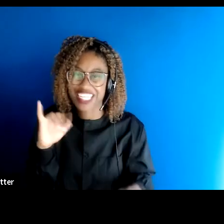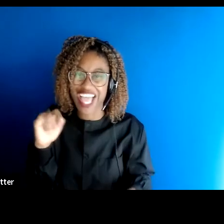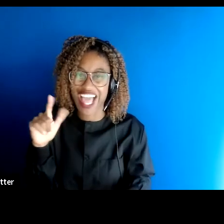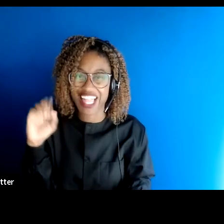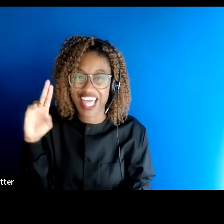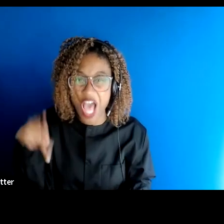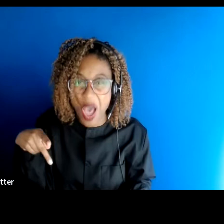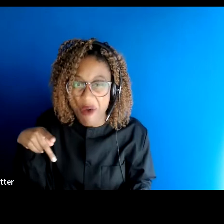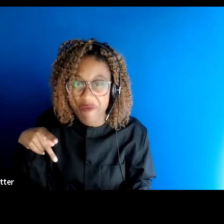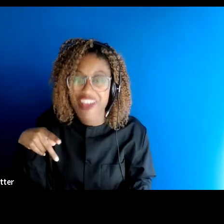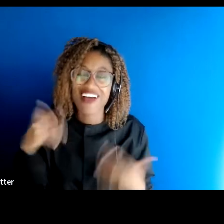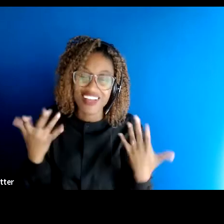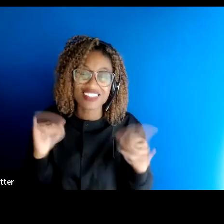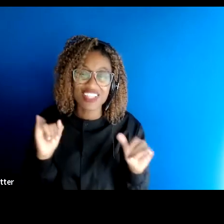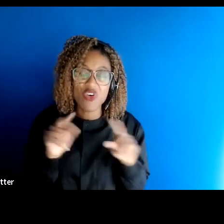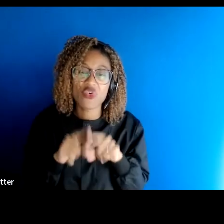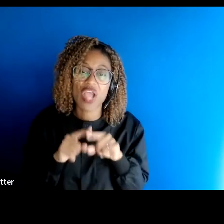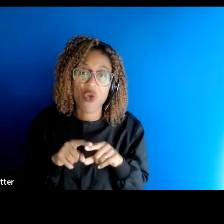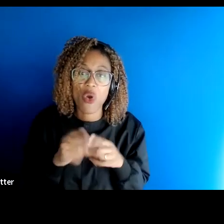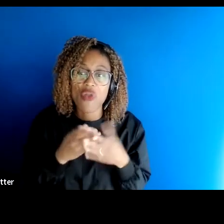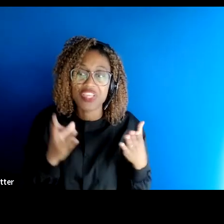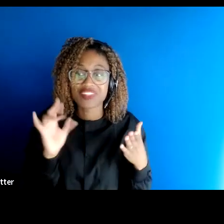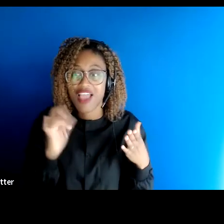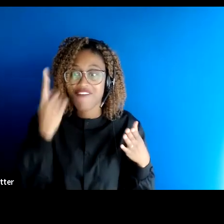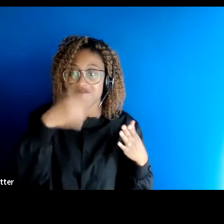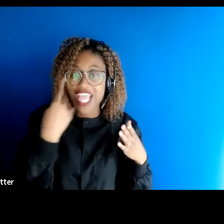to rely on things like